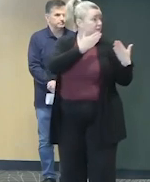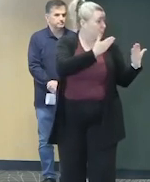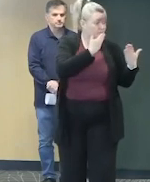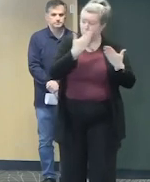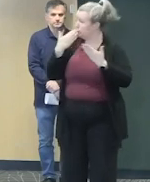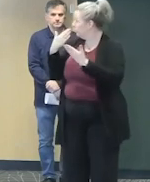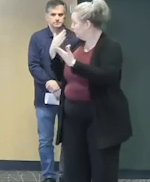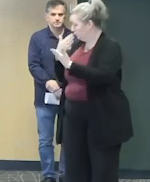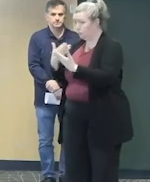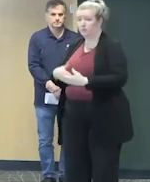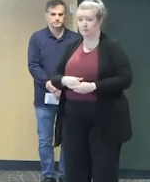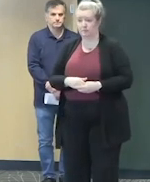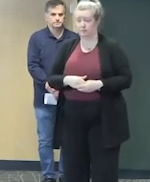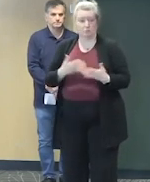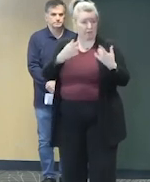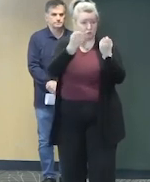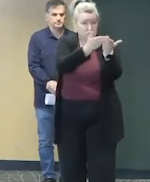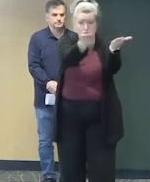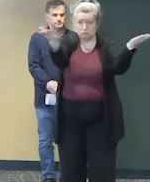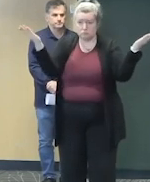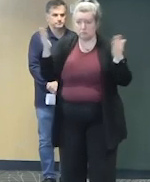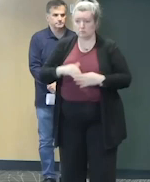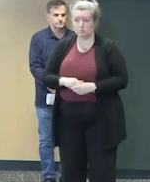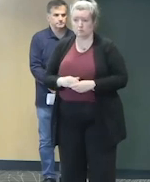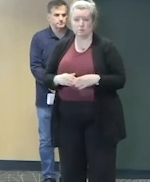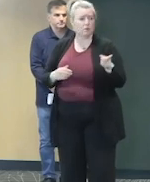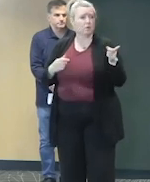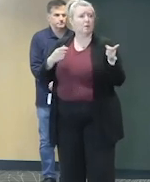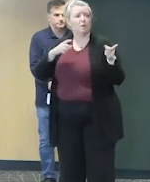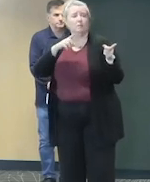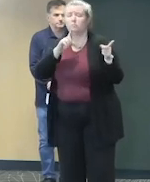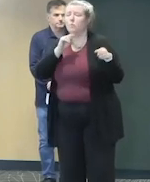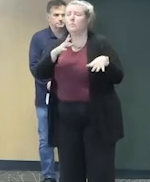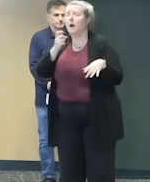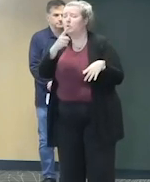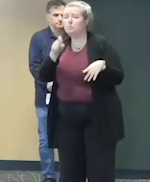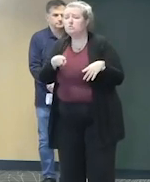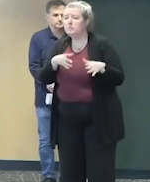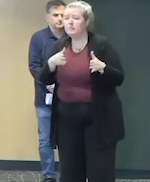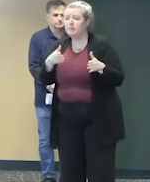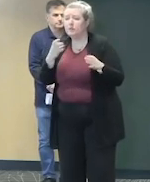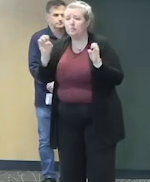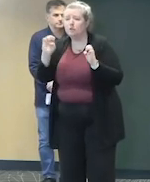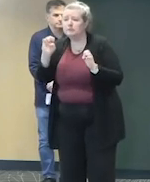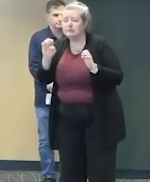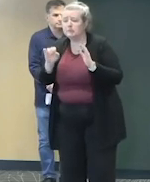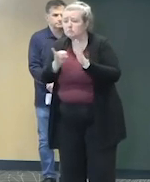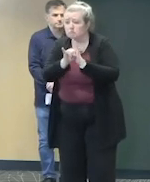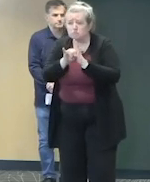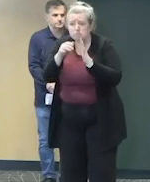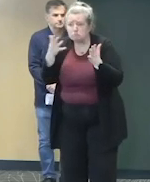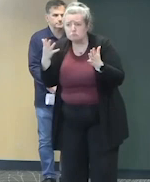any quick questions you've got. Please. Do you have any plans for a state of emergency? And if not, is that because of the snow is mostly going to be in